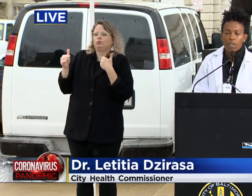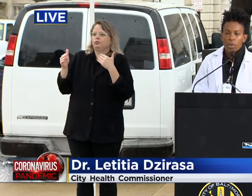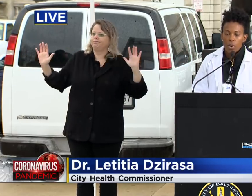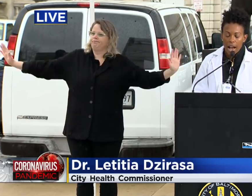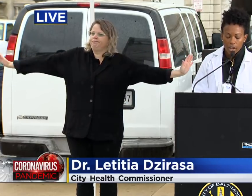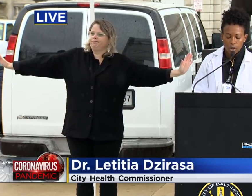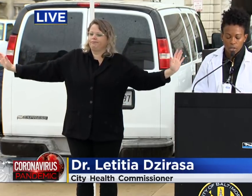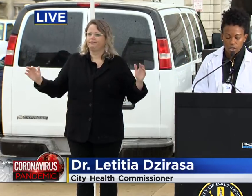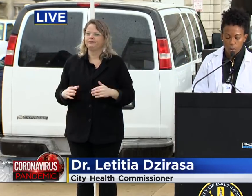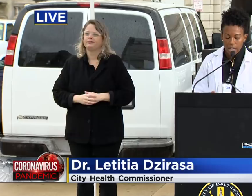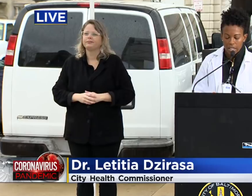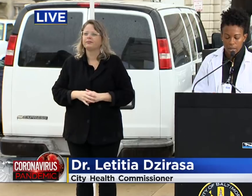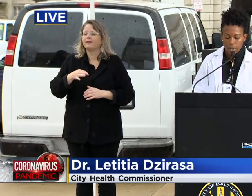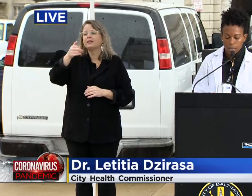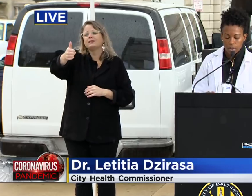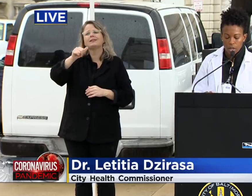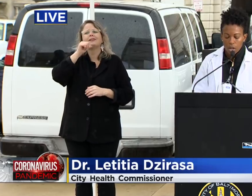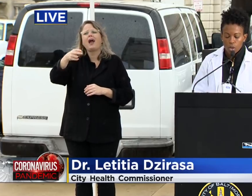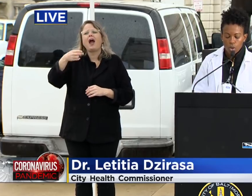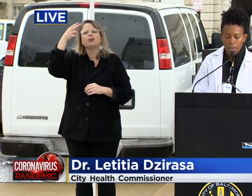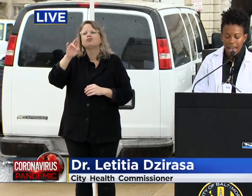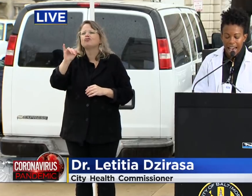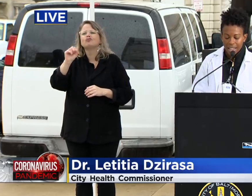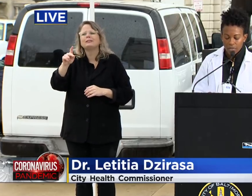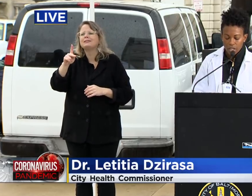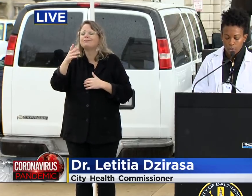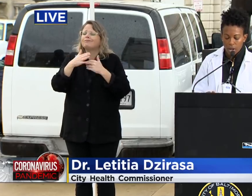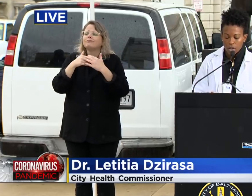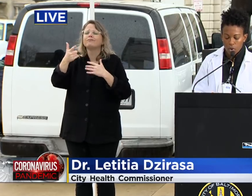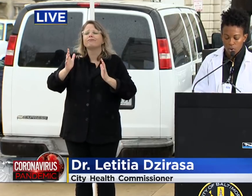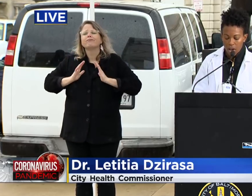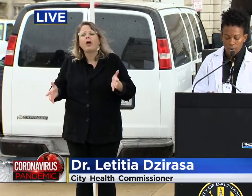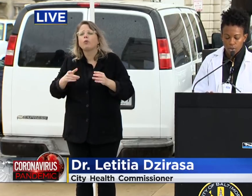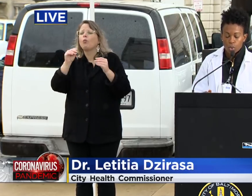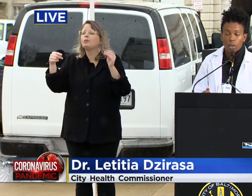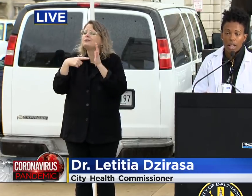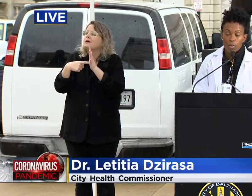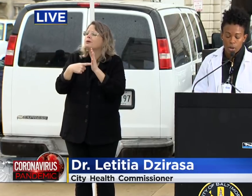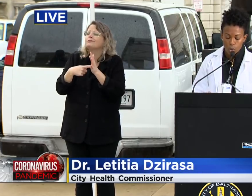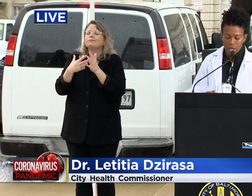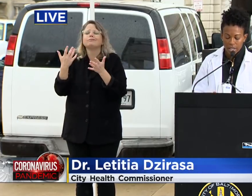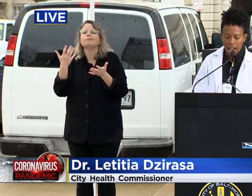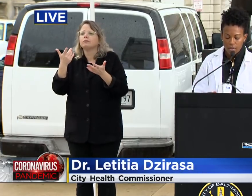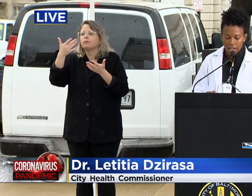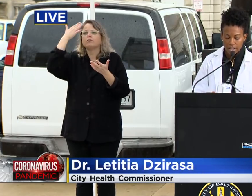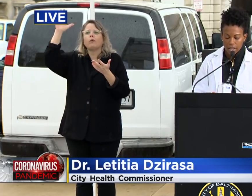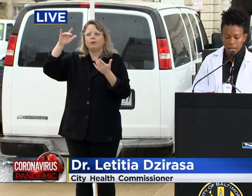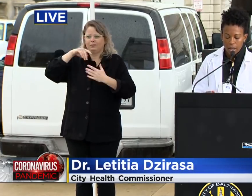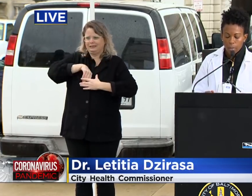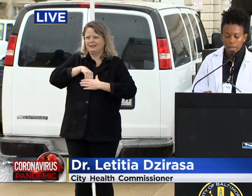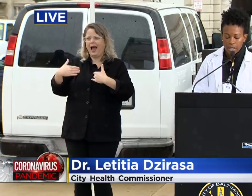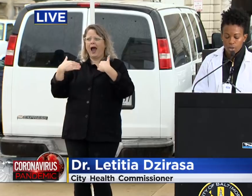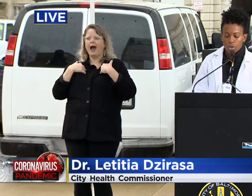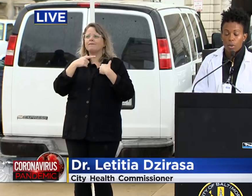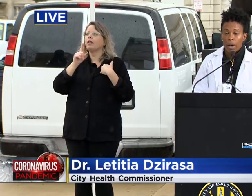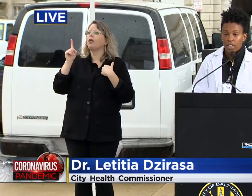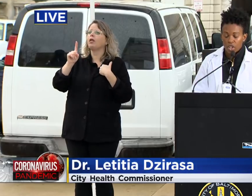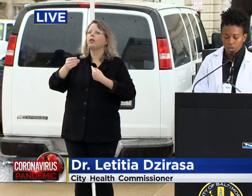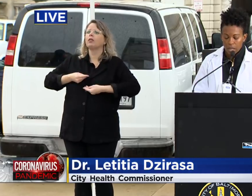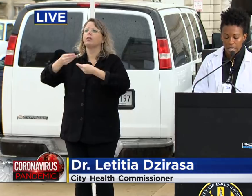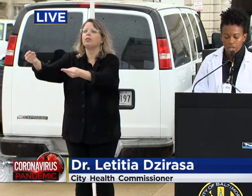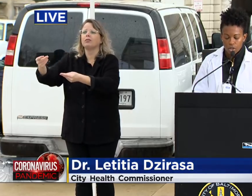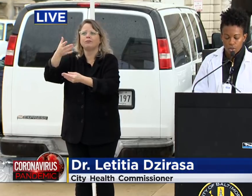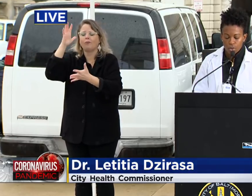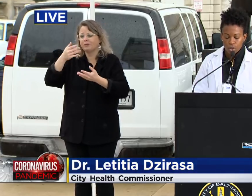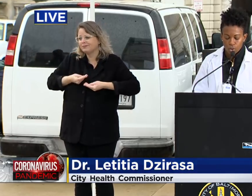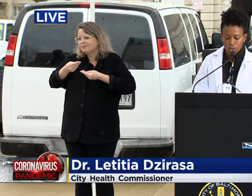and even if you are not currently showing any symptoms, you may actively spread coronavirus to a loved one who is at high risk. Please use your best